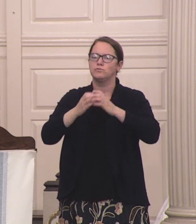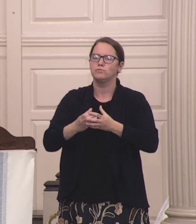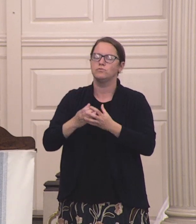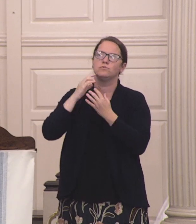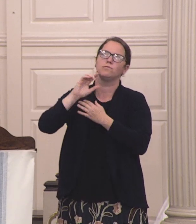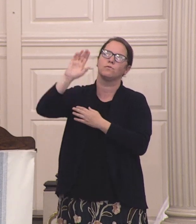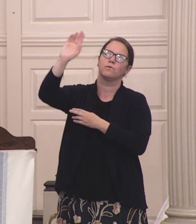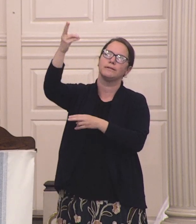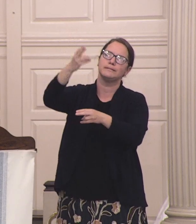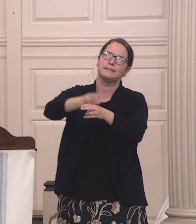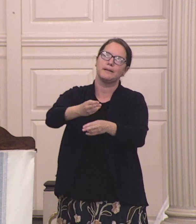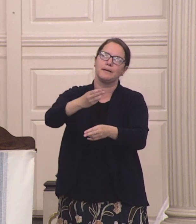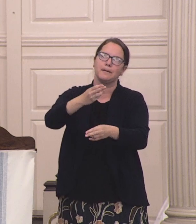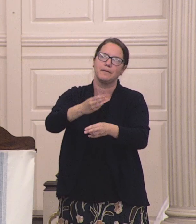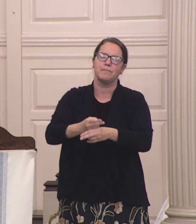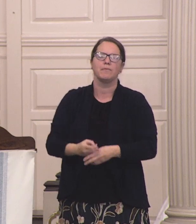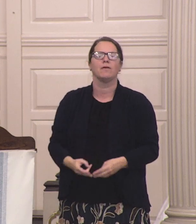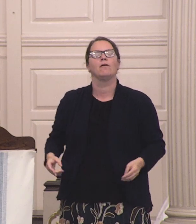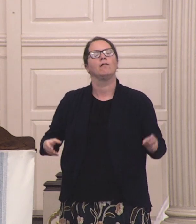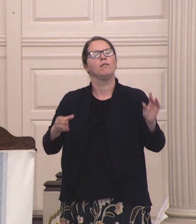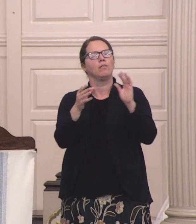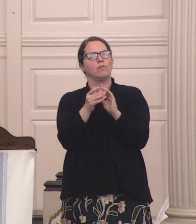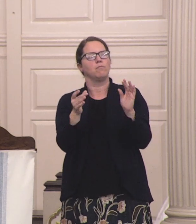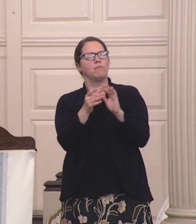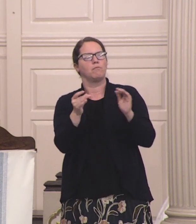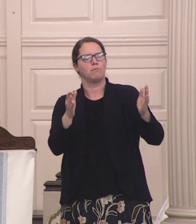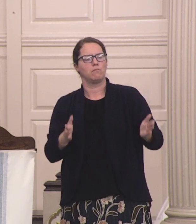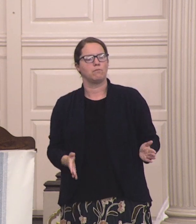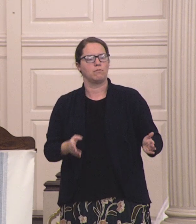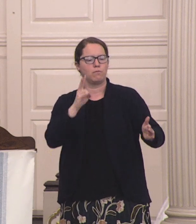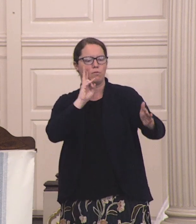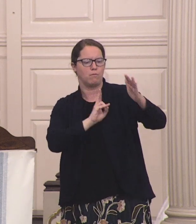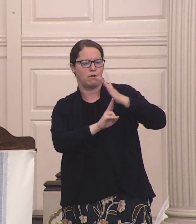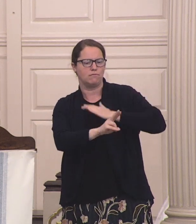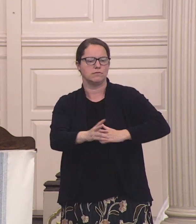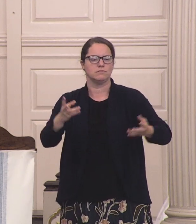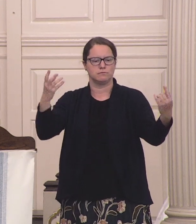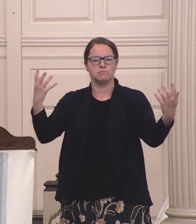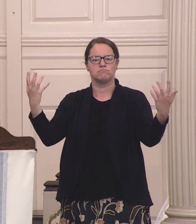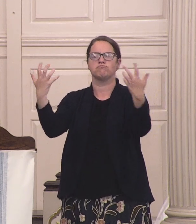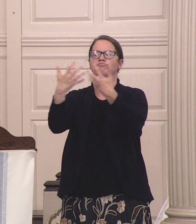The words of the prophets agree with this, as is written.